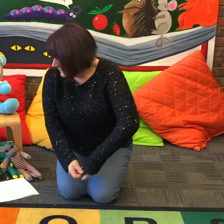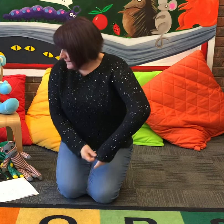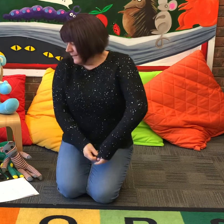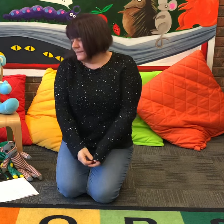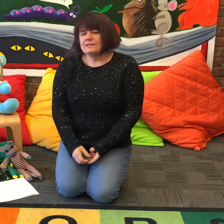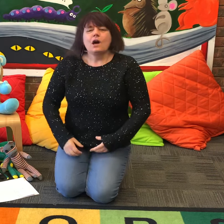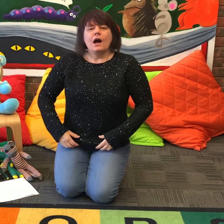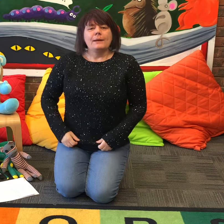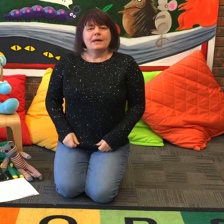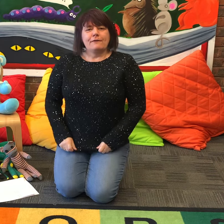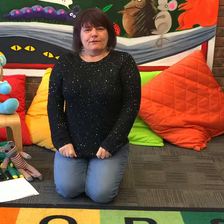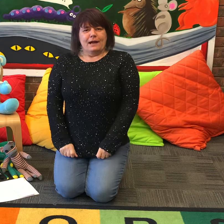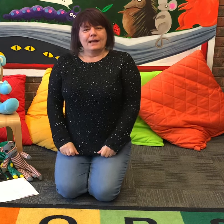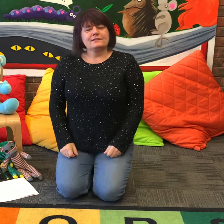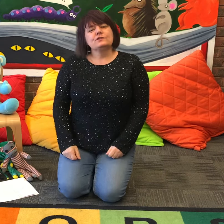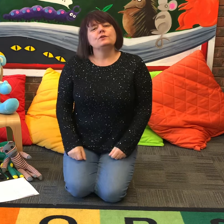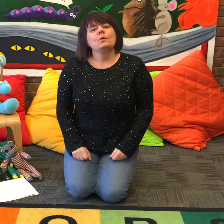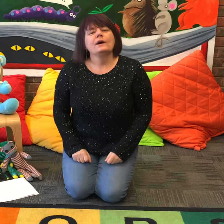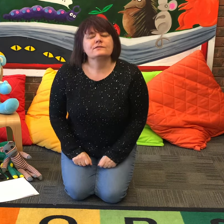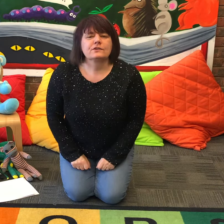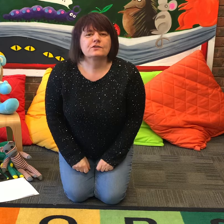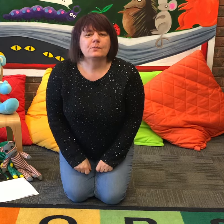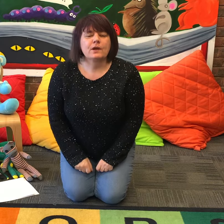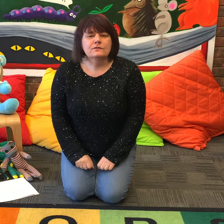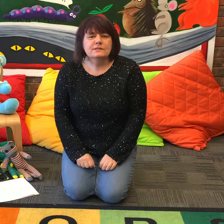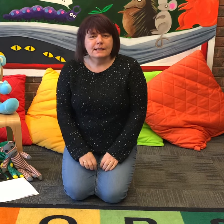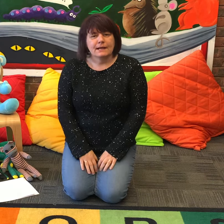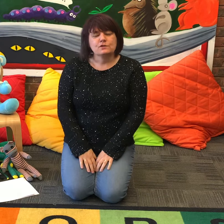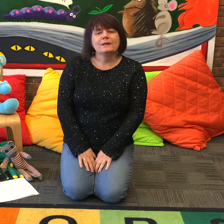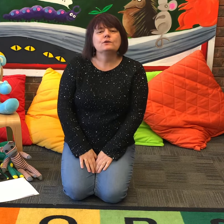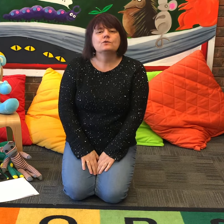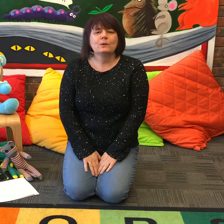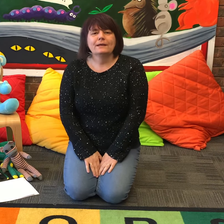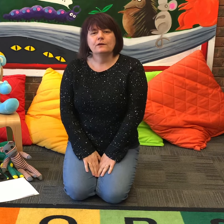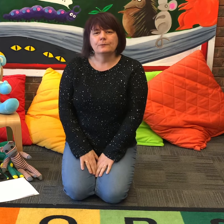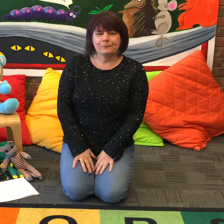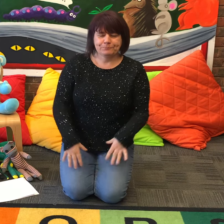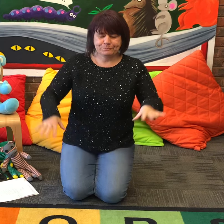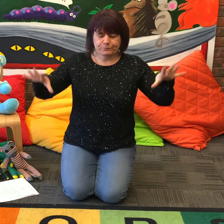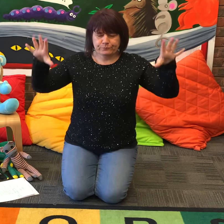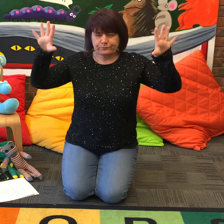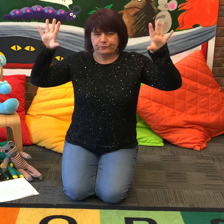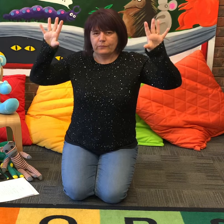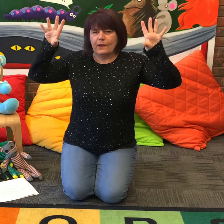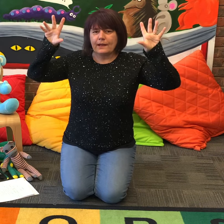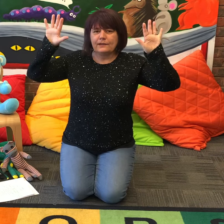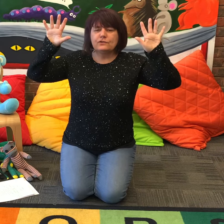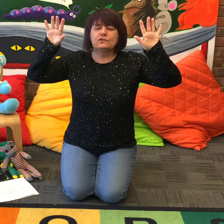down. It's time now for our last two quiet songs. So we're going to sing our Twinkle Twinkle. Get your stars